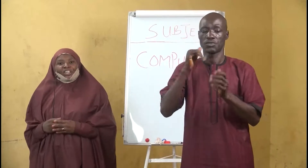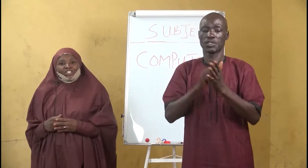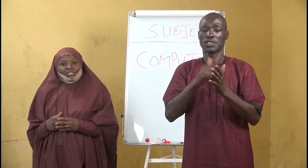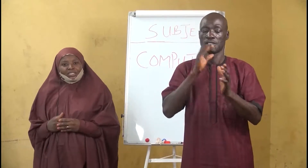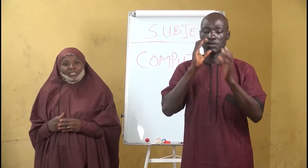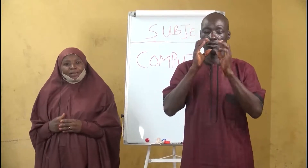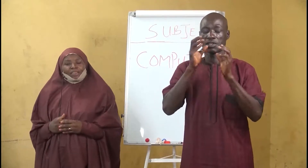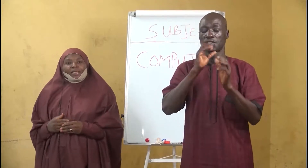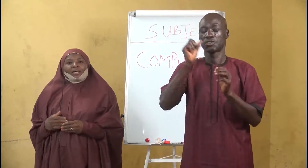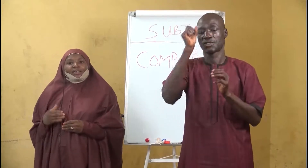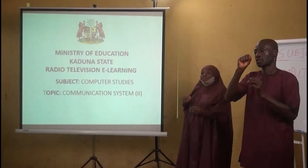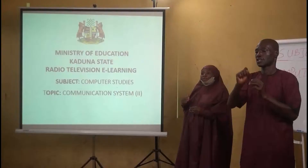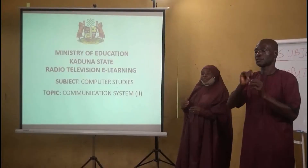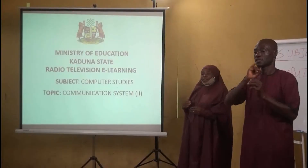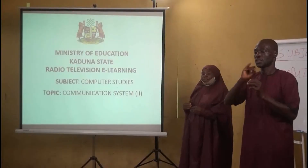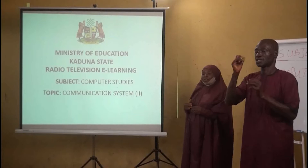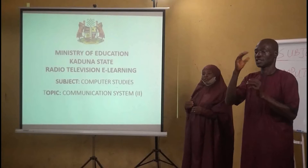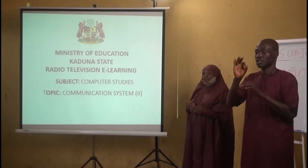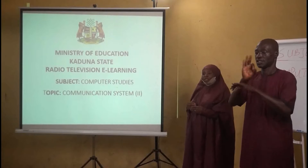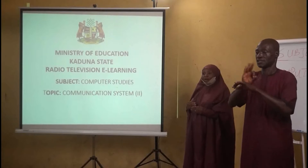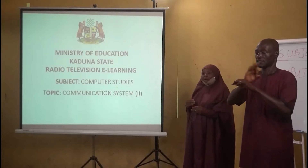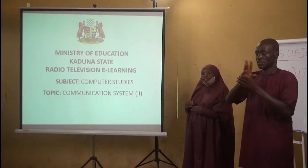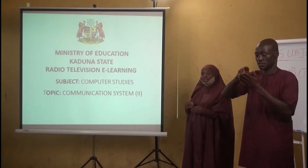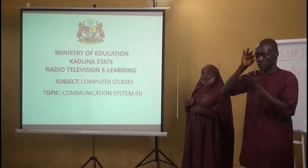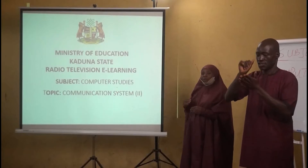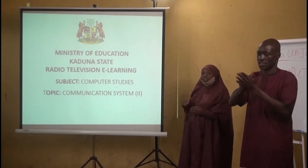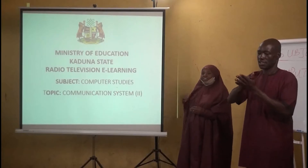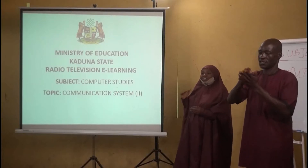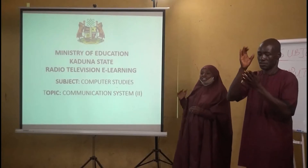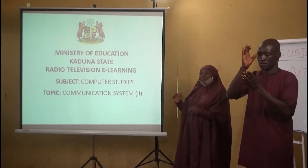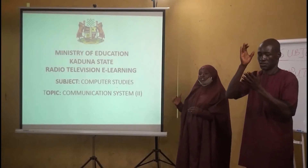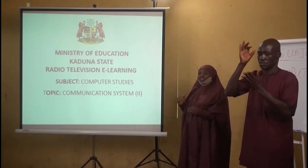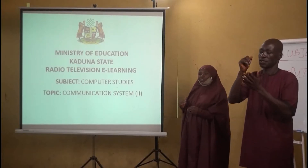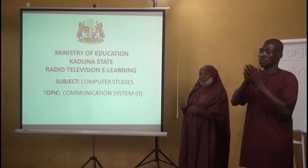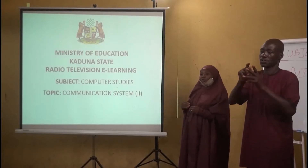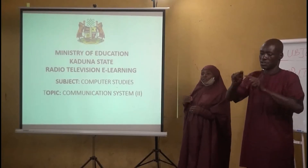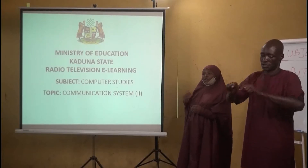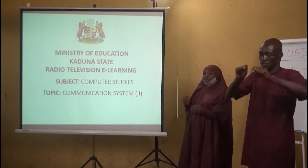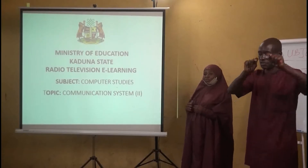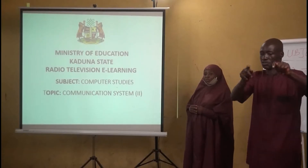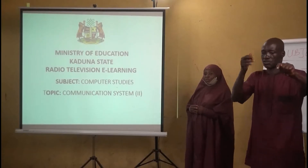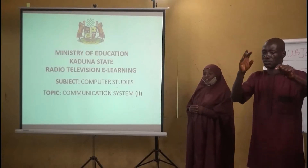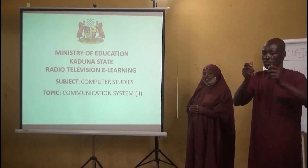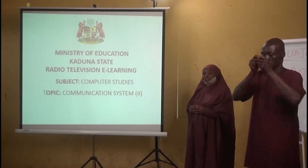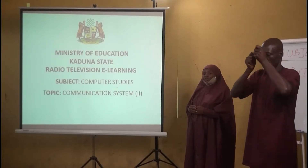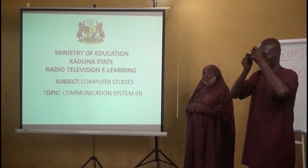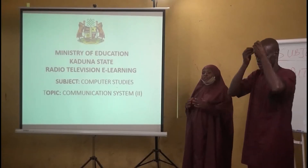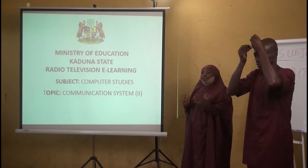communication system is a field of study that concerns with the transmission of information in